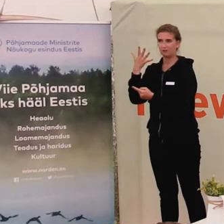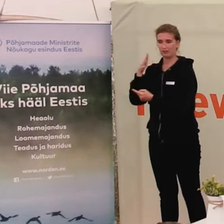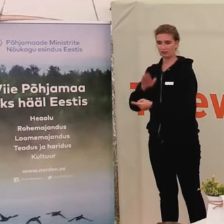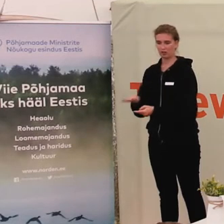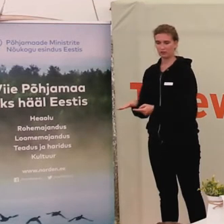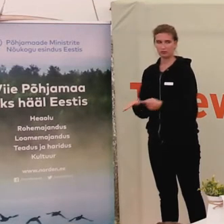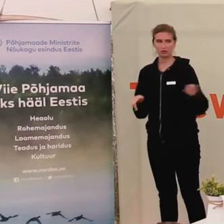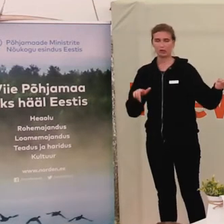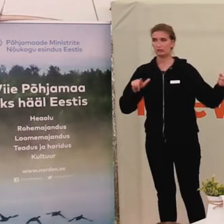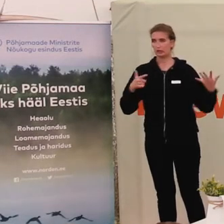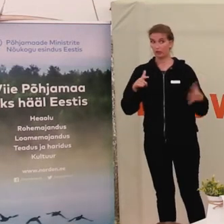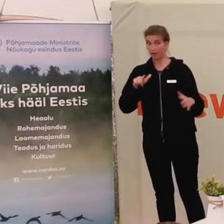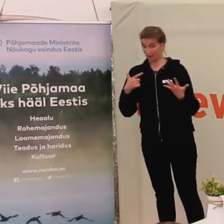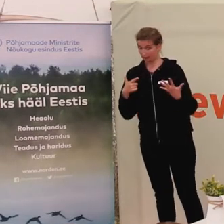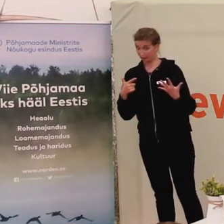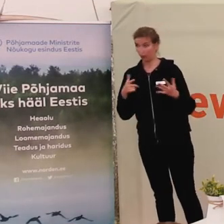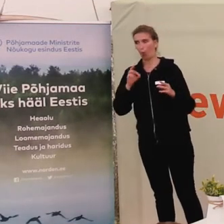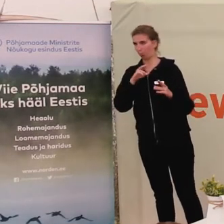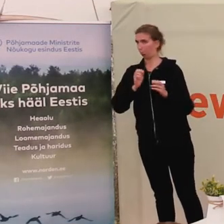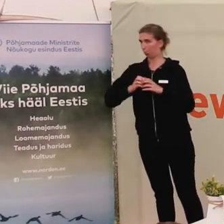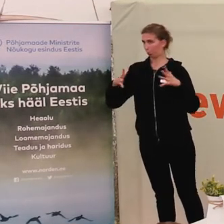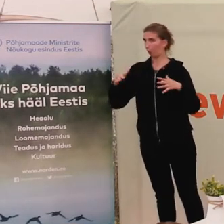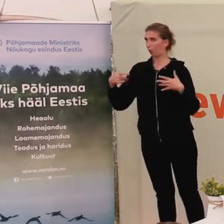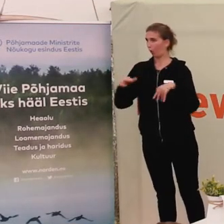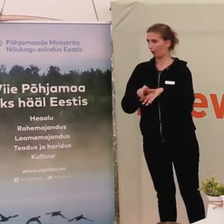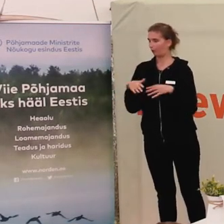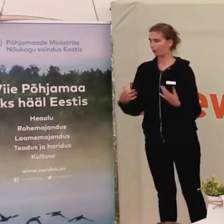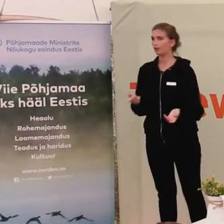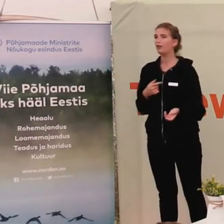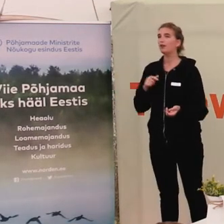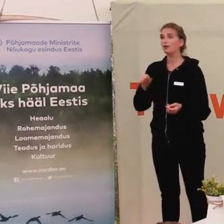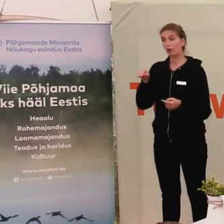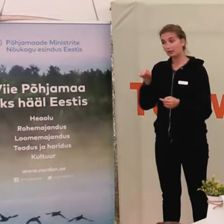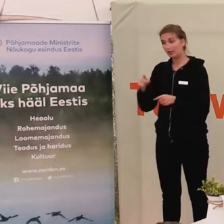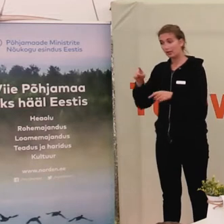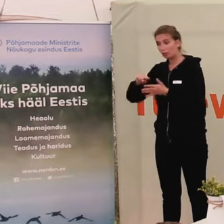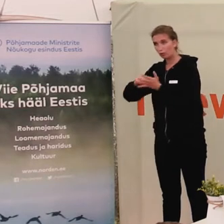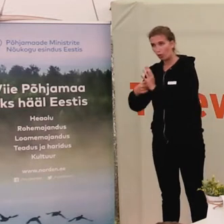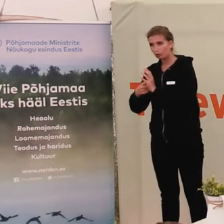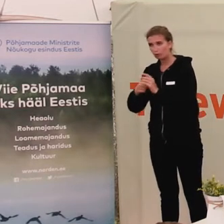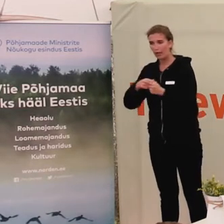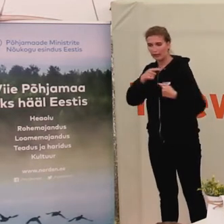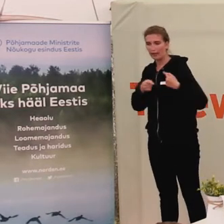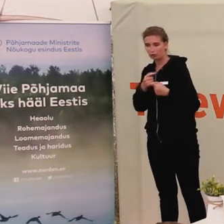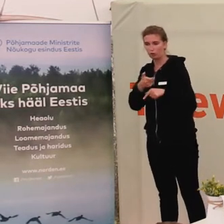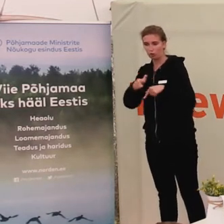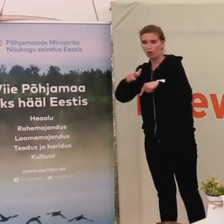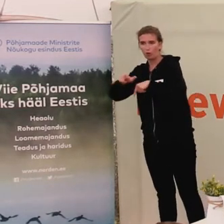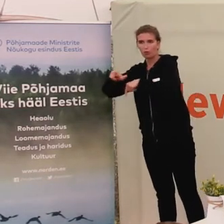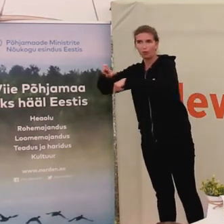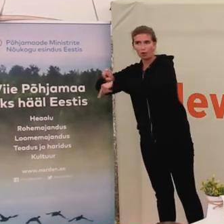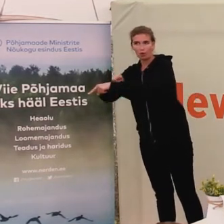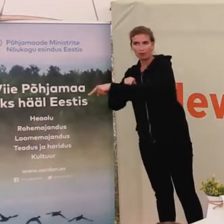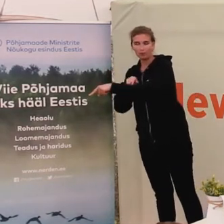lifetime. 7. Well, it's got even bigger. Now, multiply that every generation,